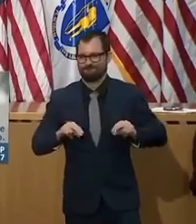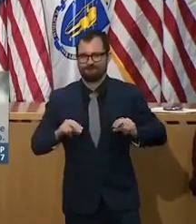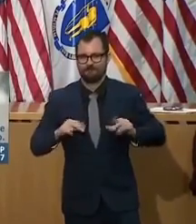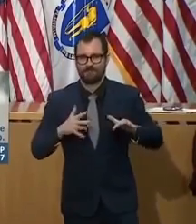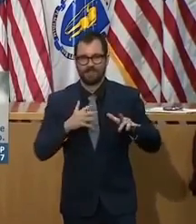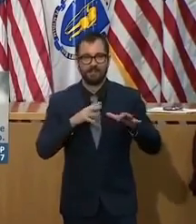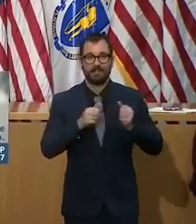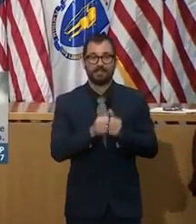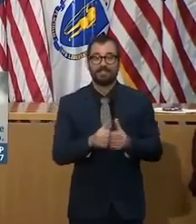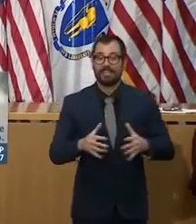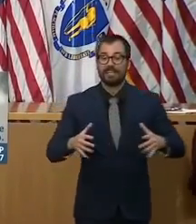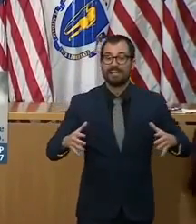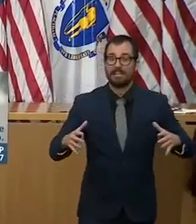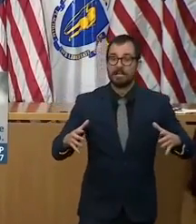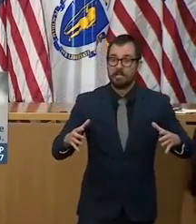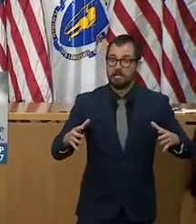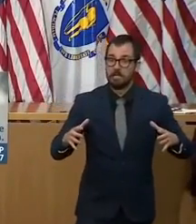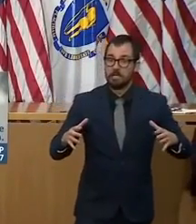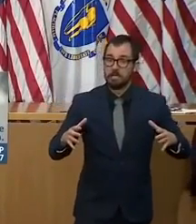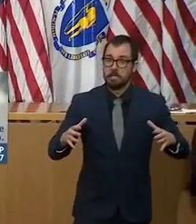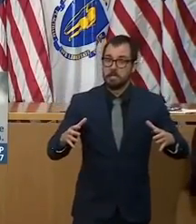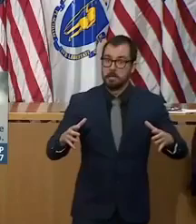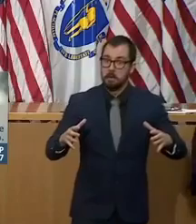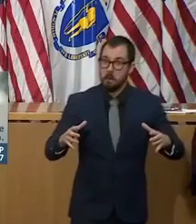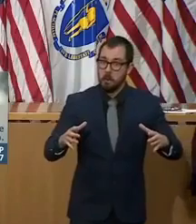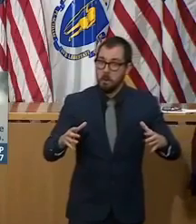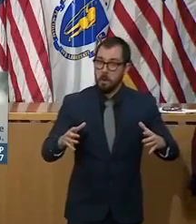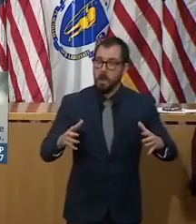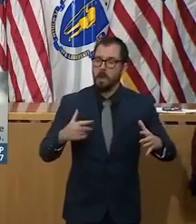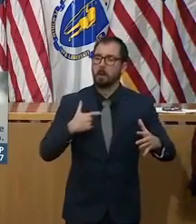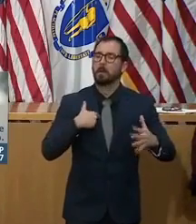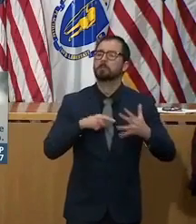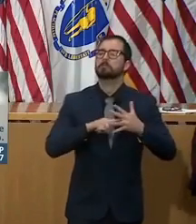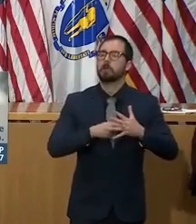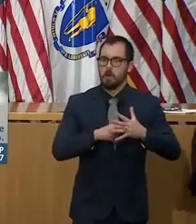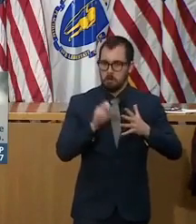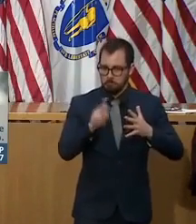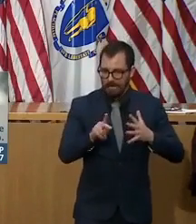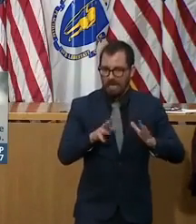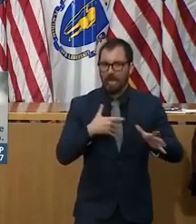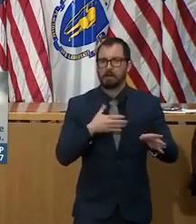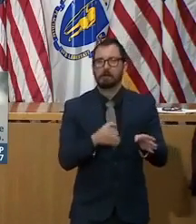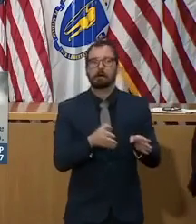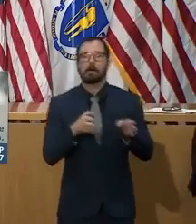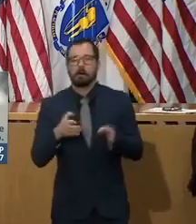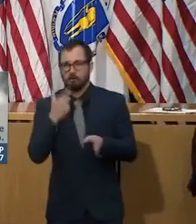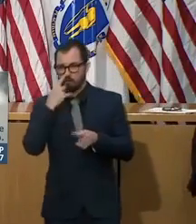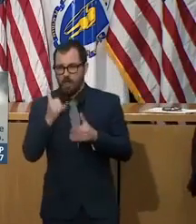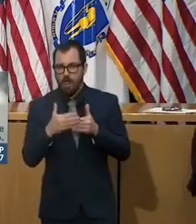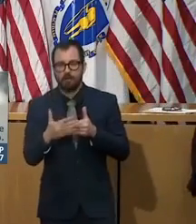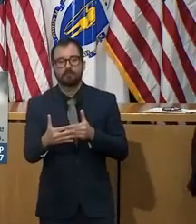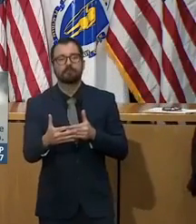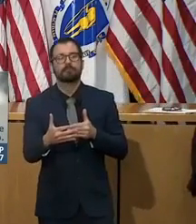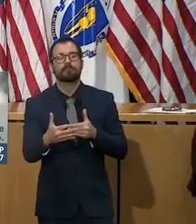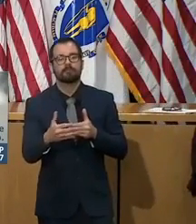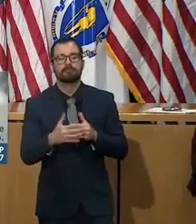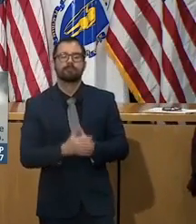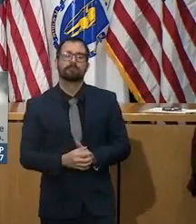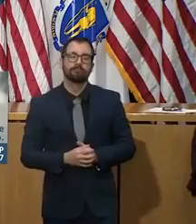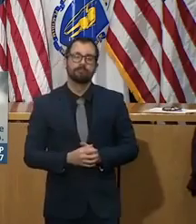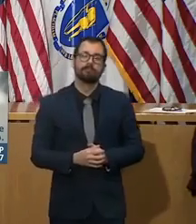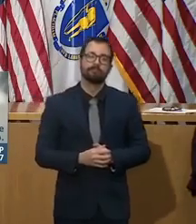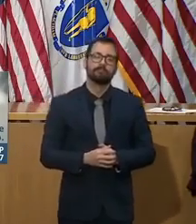basis. I think having this reopening advisory board get to work, and by the way, they're going to be working every day,